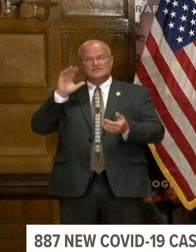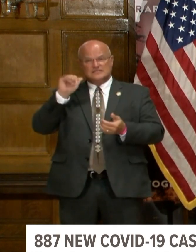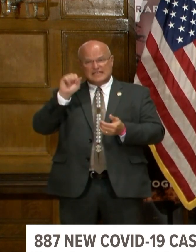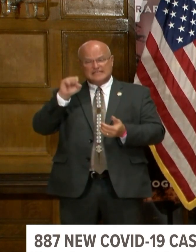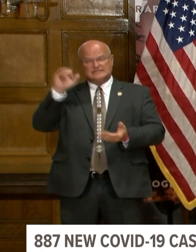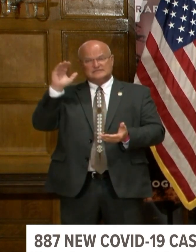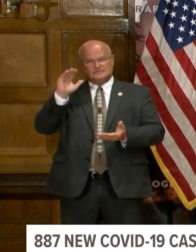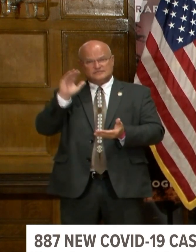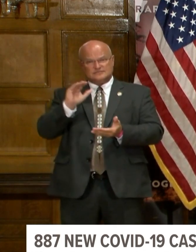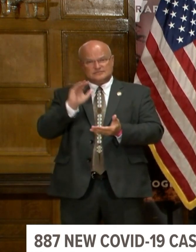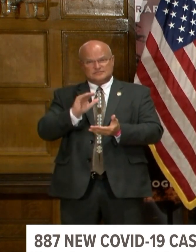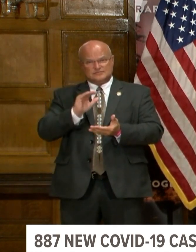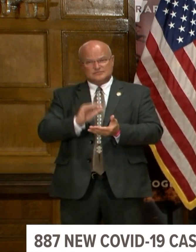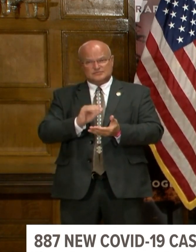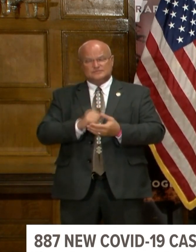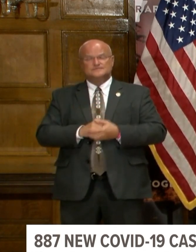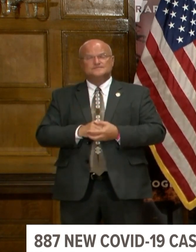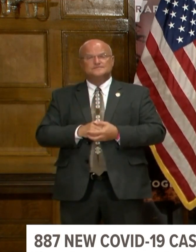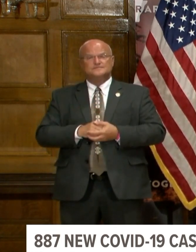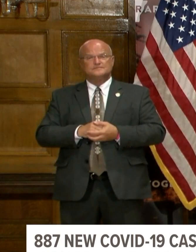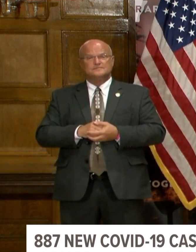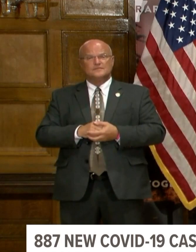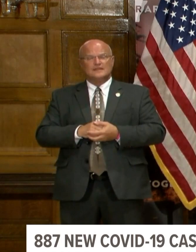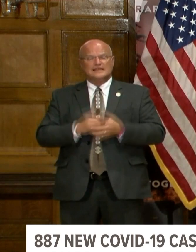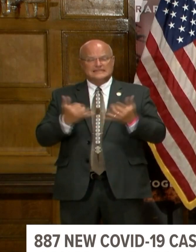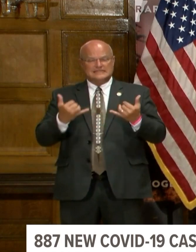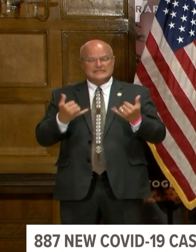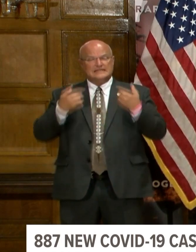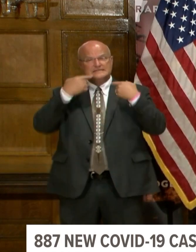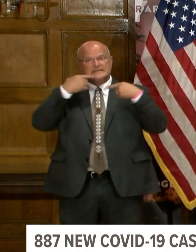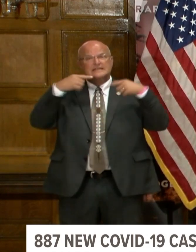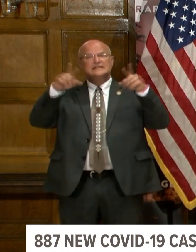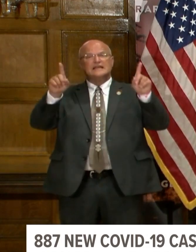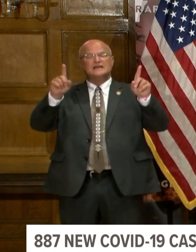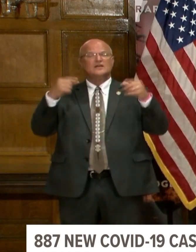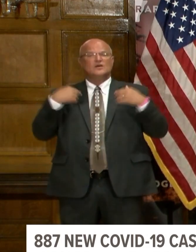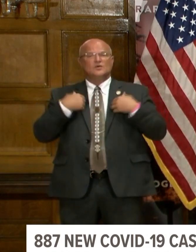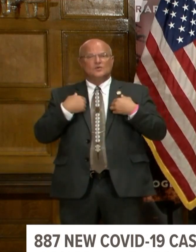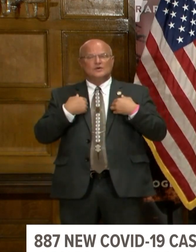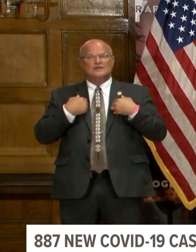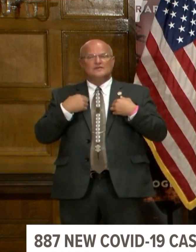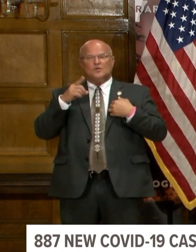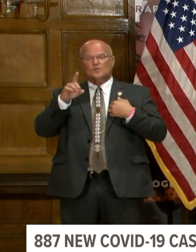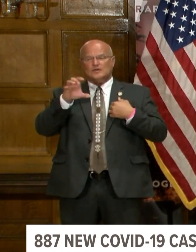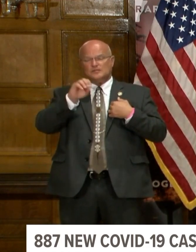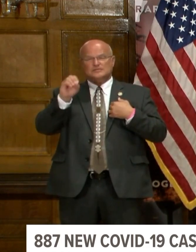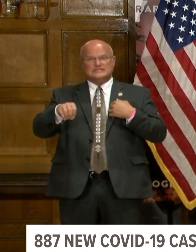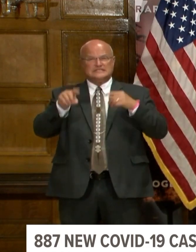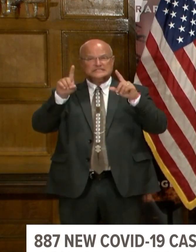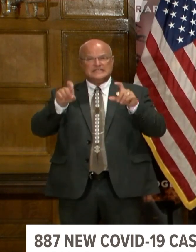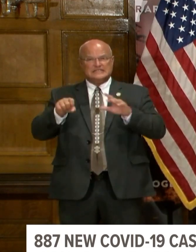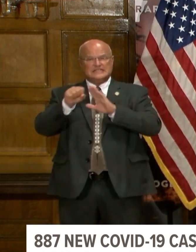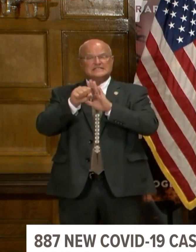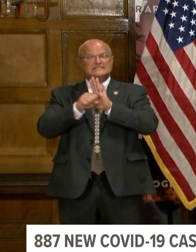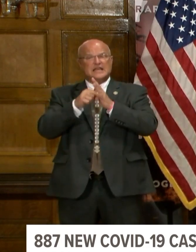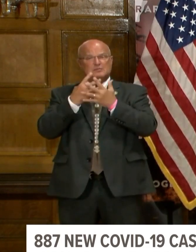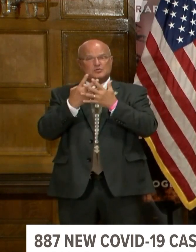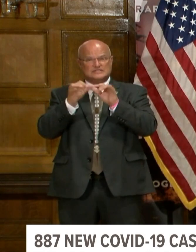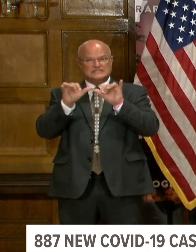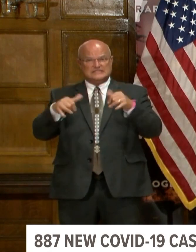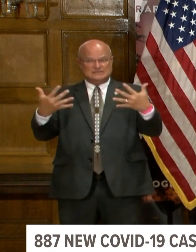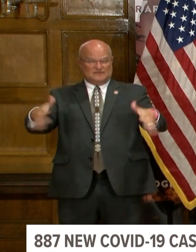cases. I did want to announce today that we have completed our goal of 100% testing of our state prison